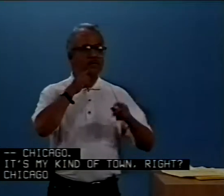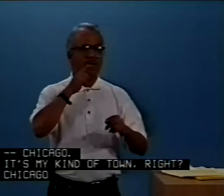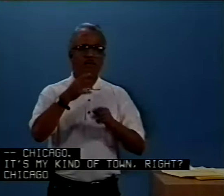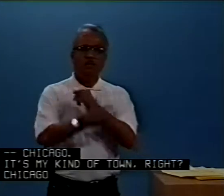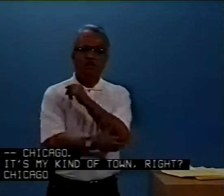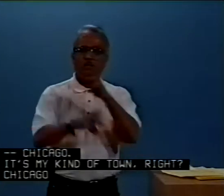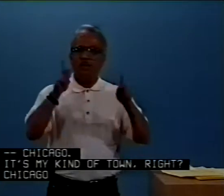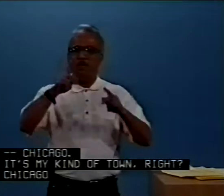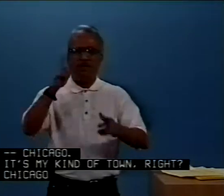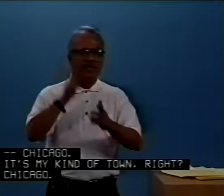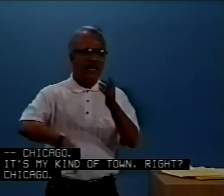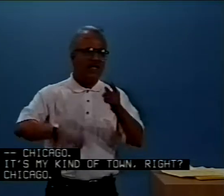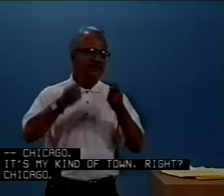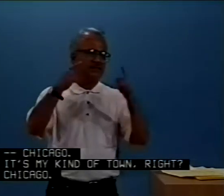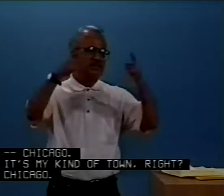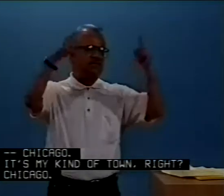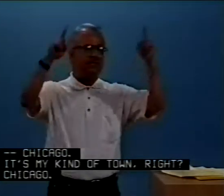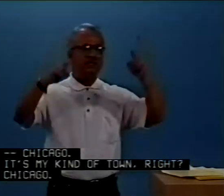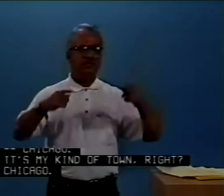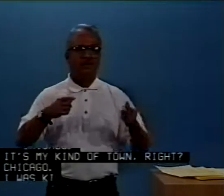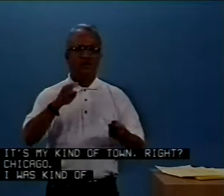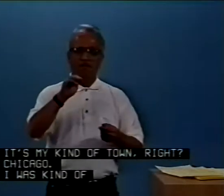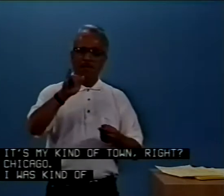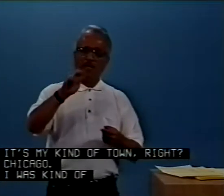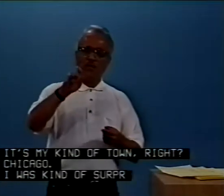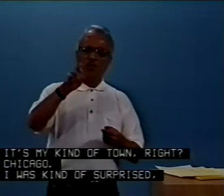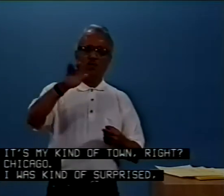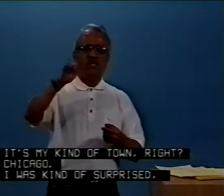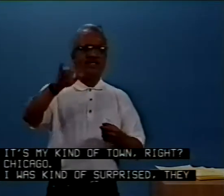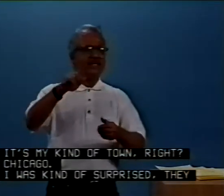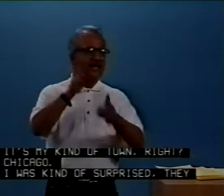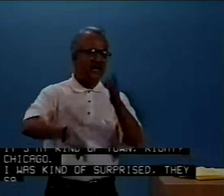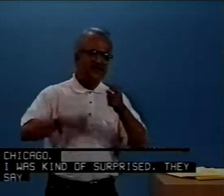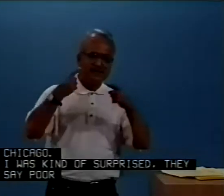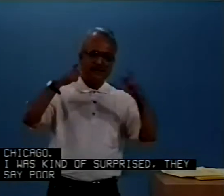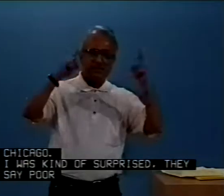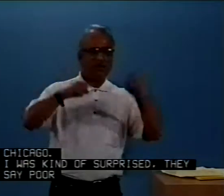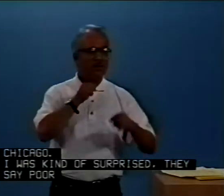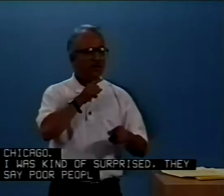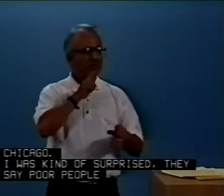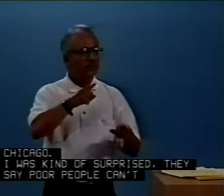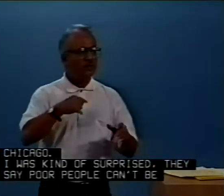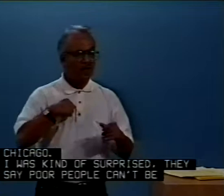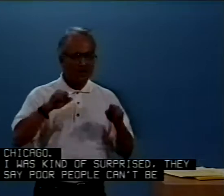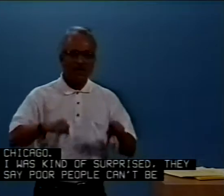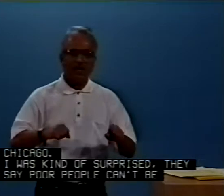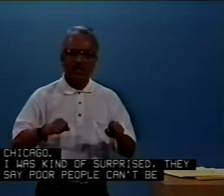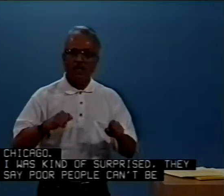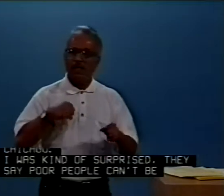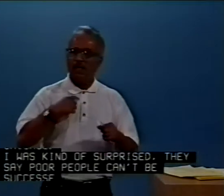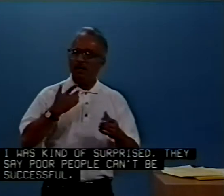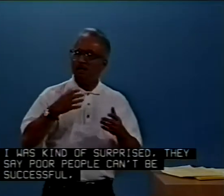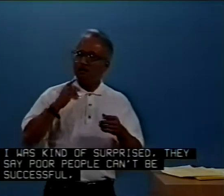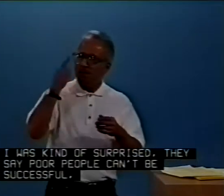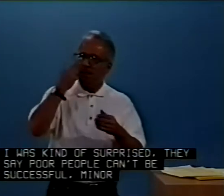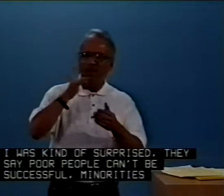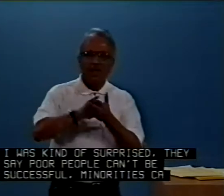I was kind of surprised. They say, you know, poor people can't be successful, minorities can't succeed, but we can. And